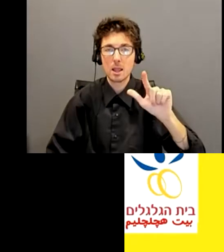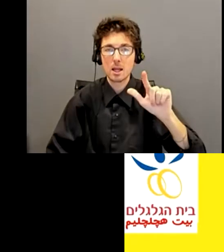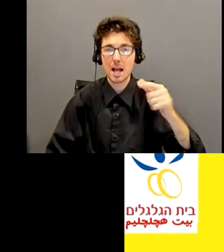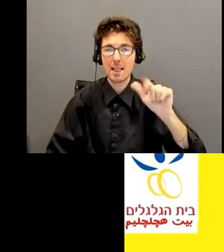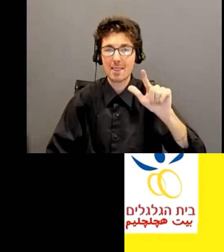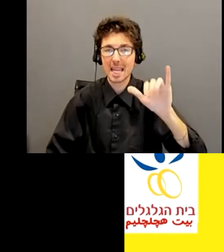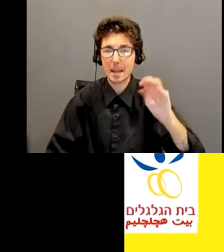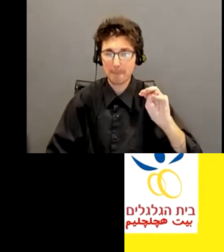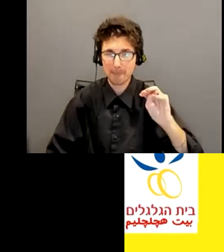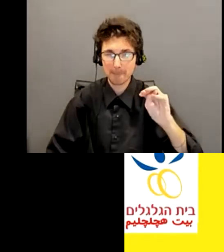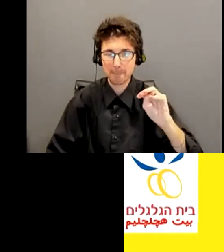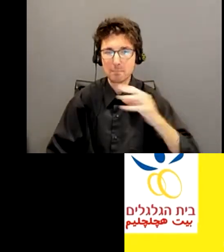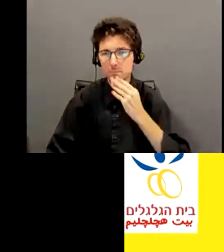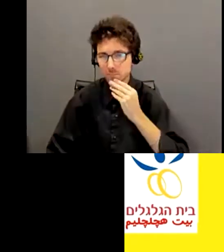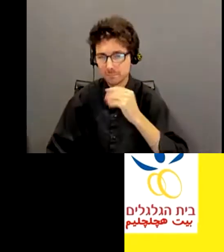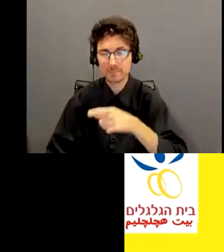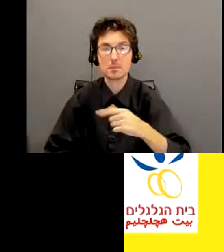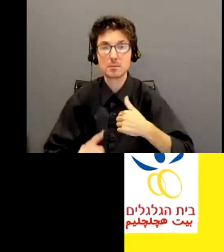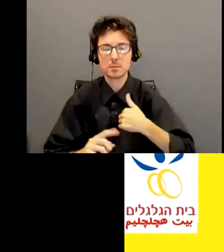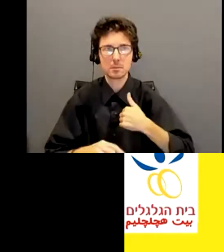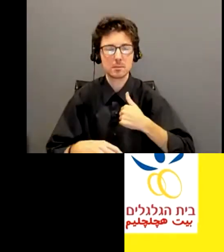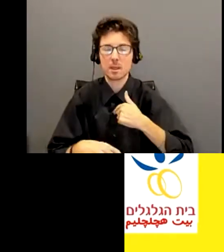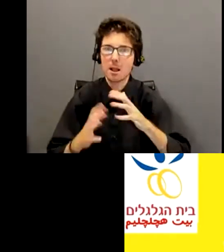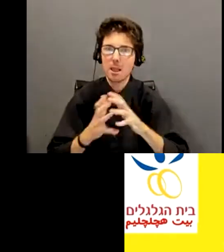remember when I first started, like I think it was